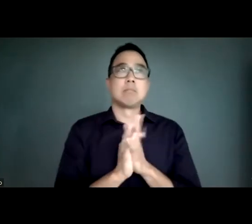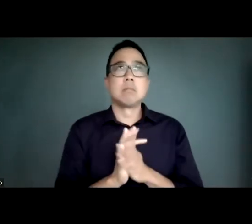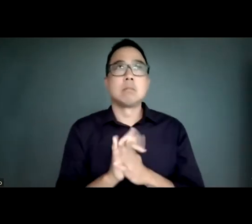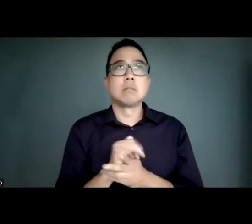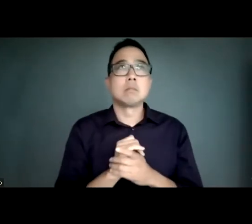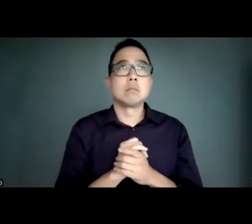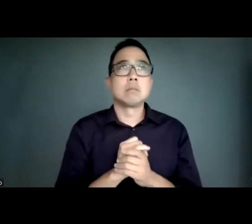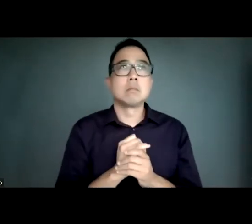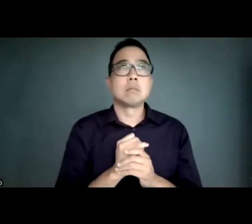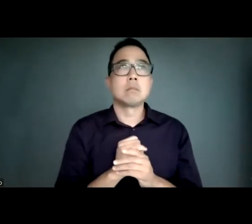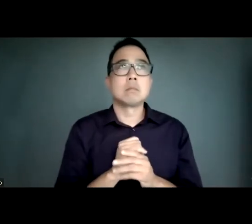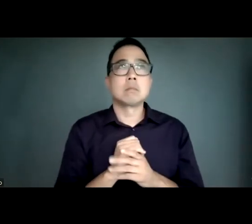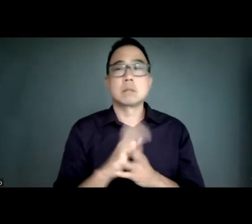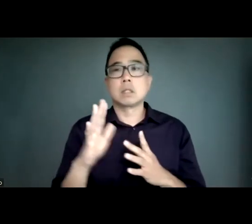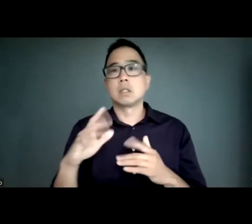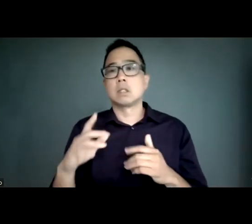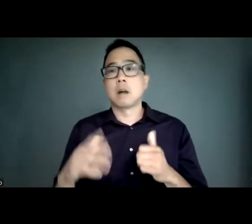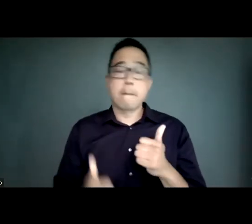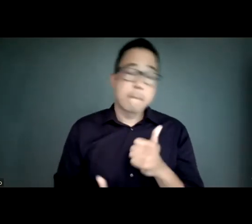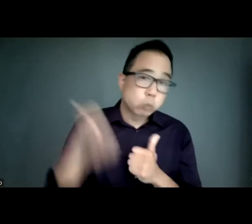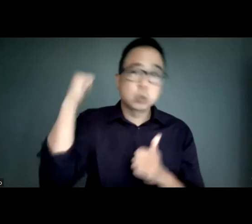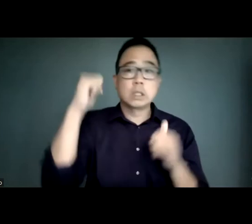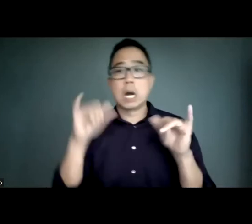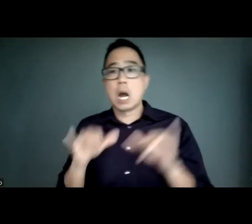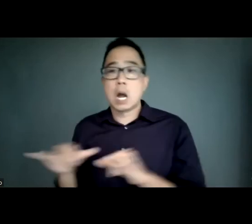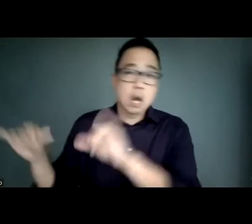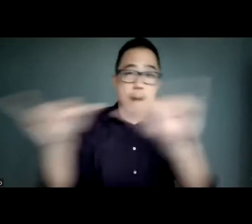So let me say this clearly.